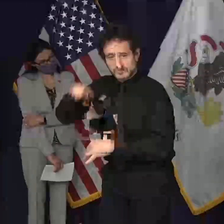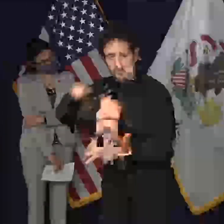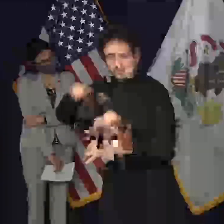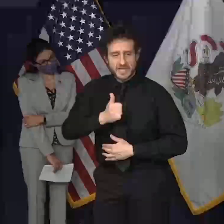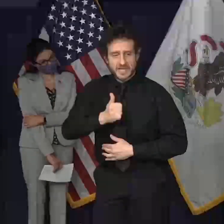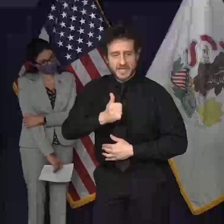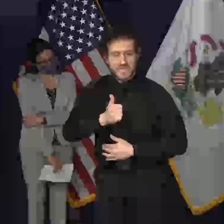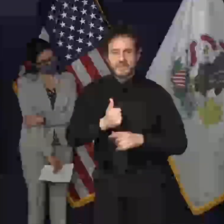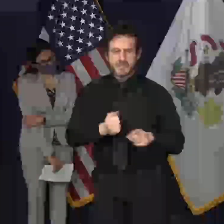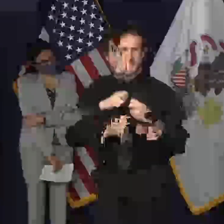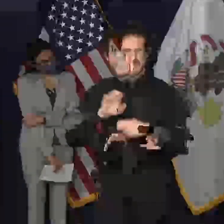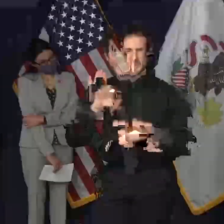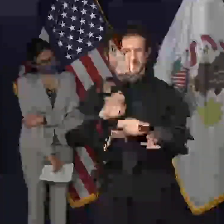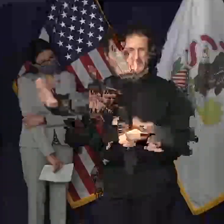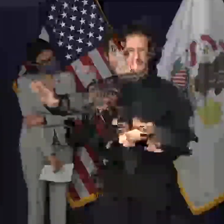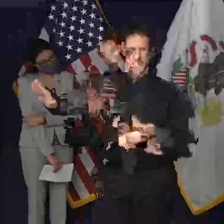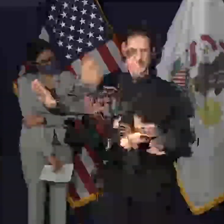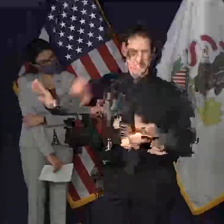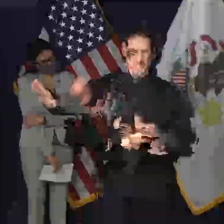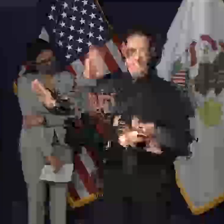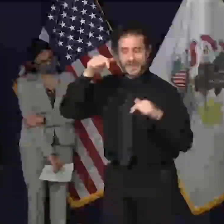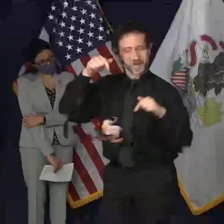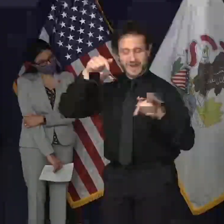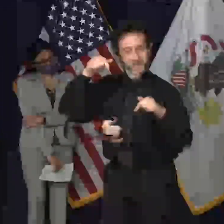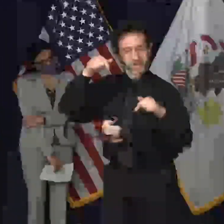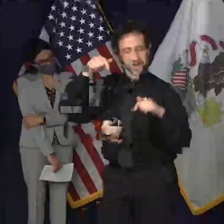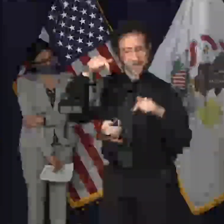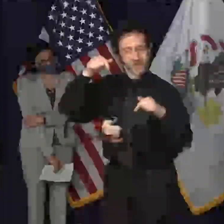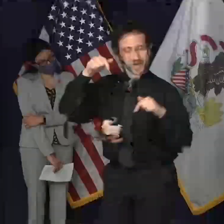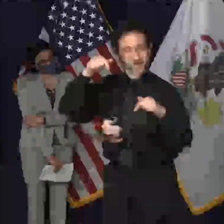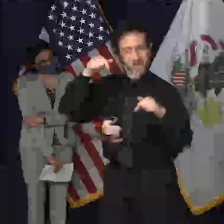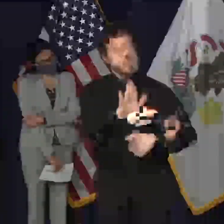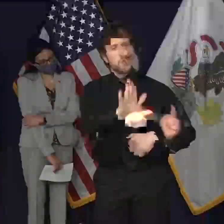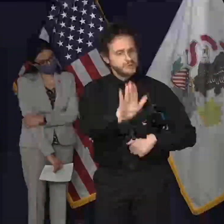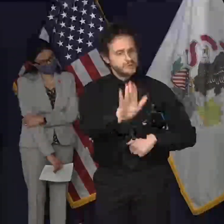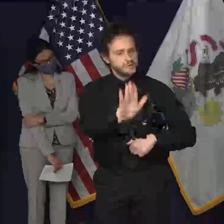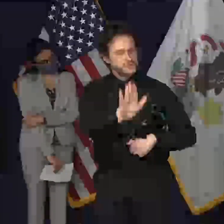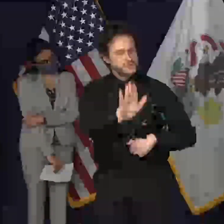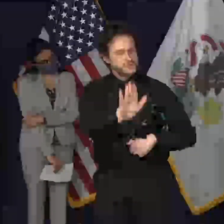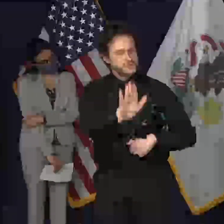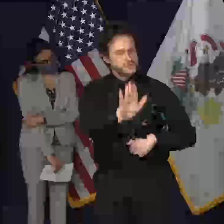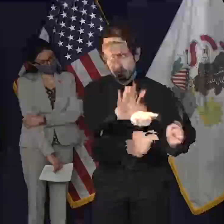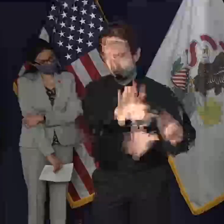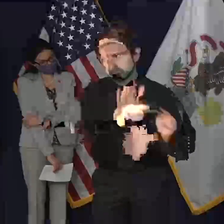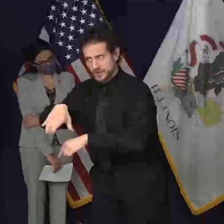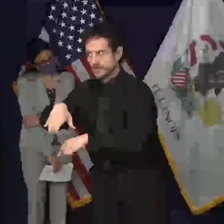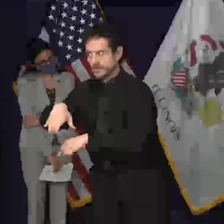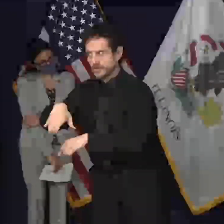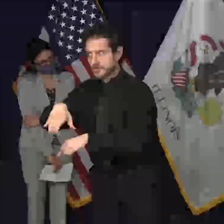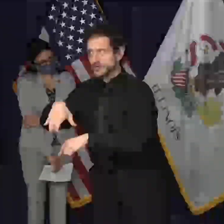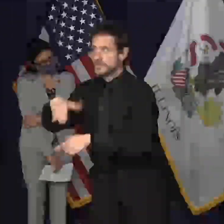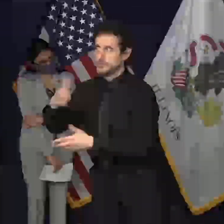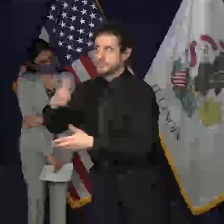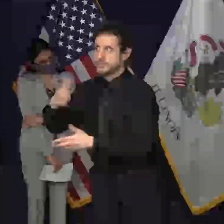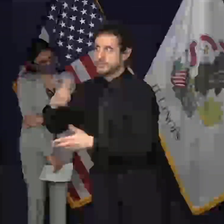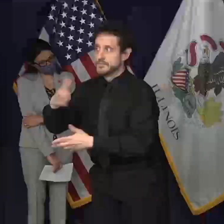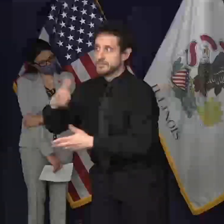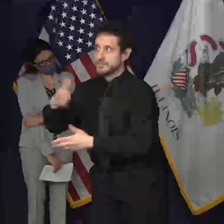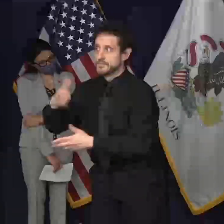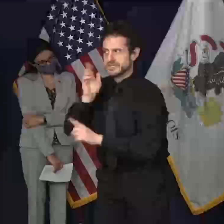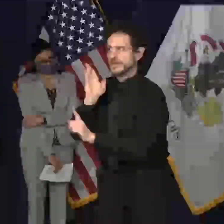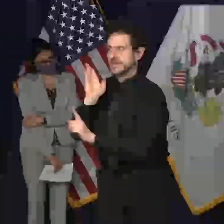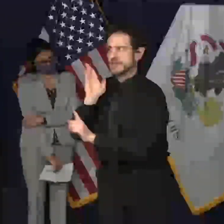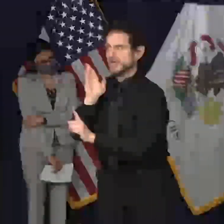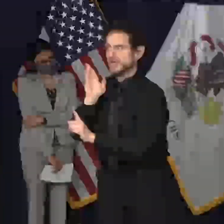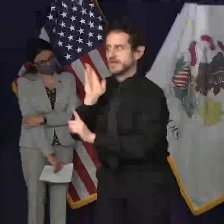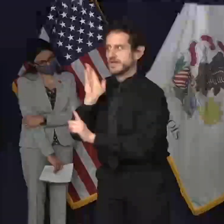problem's in Chicago, but not here, that's just wrong. You know, the people who live there are going to places where there is maybe a higher